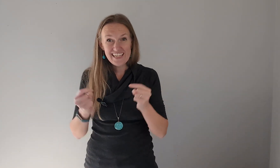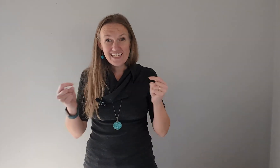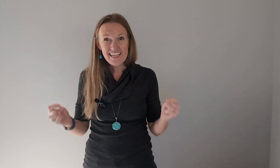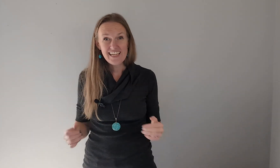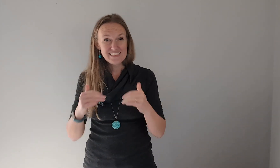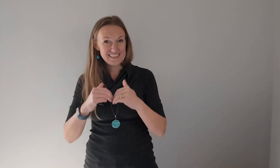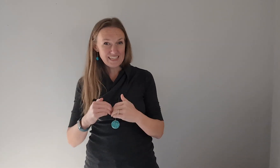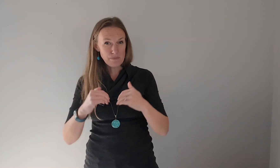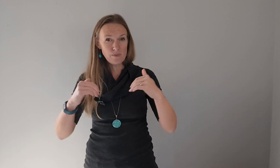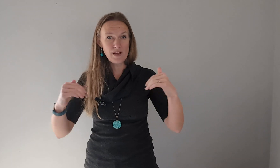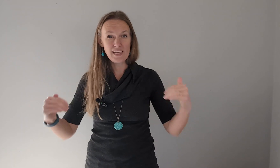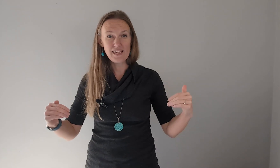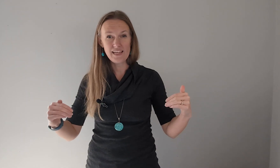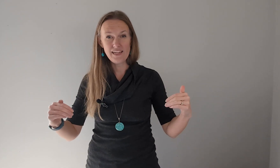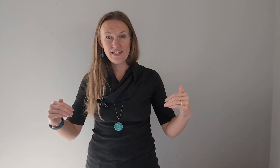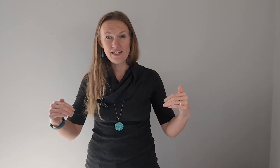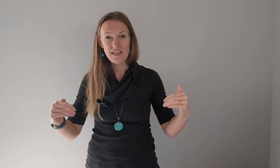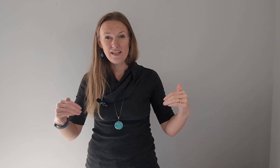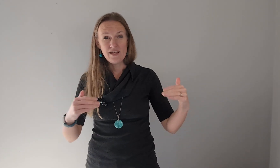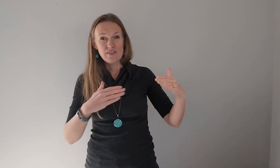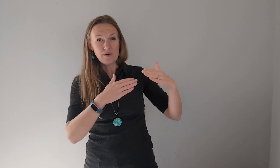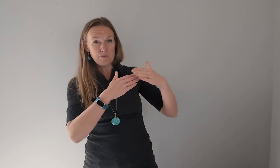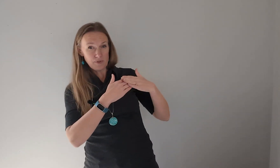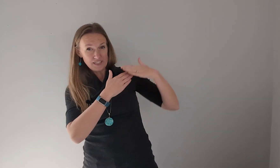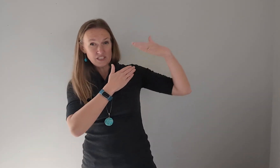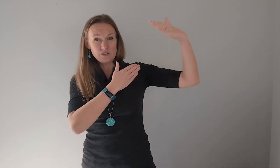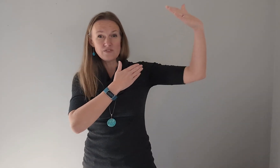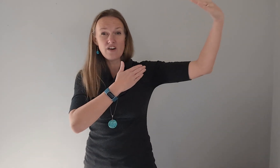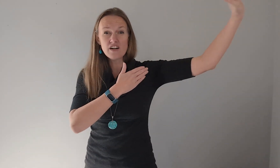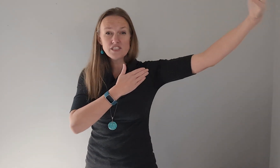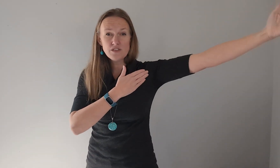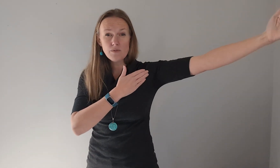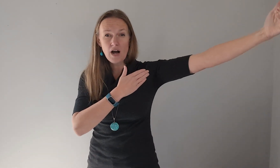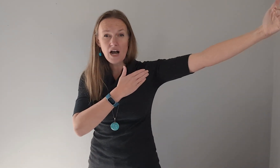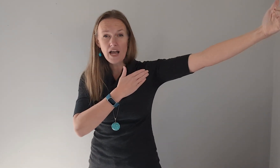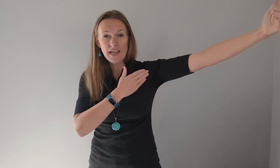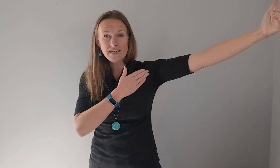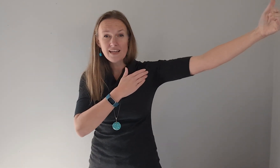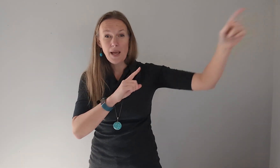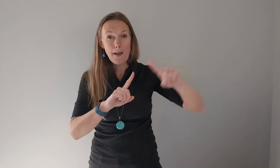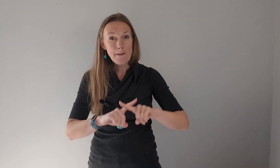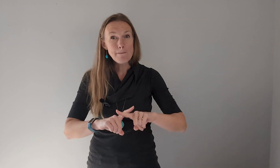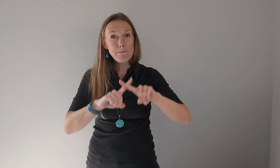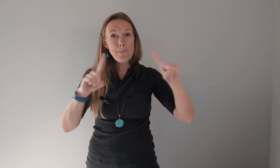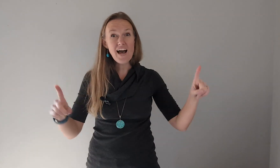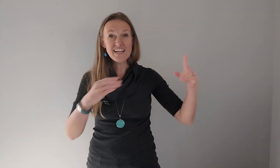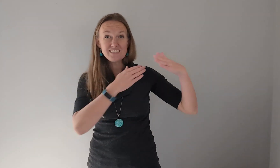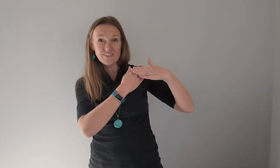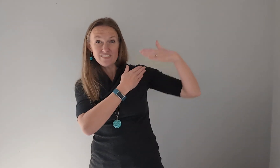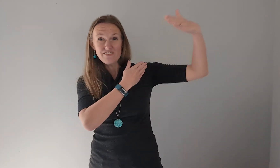Sin separated. The breach was far too wide. But from the